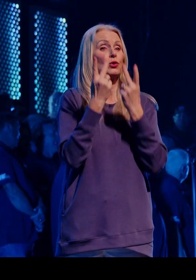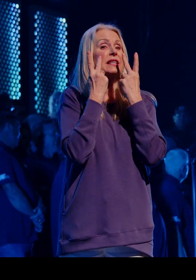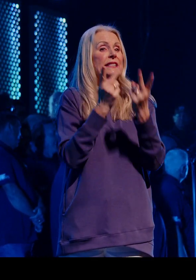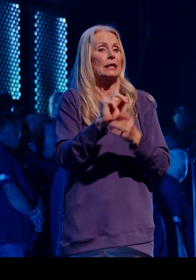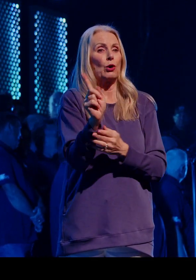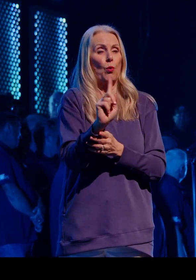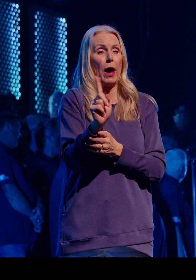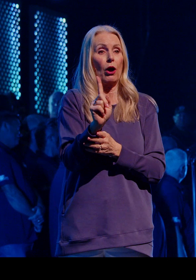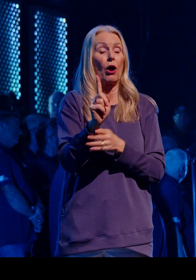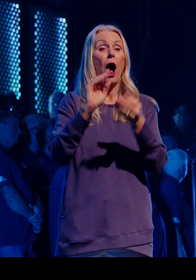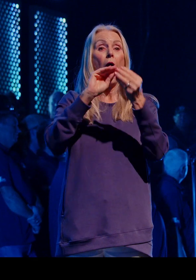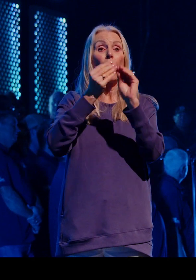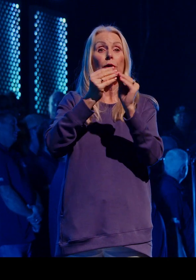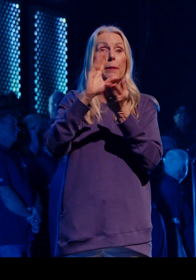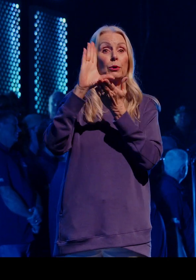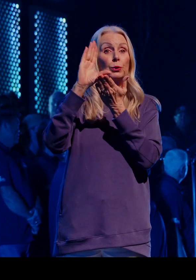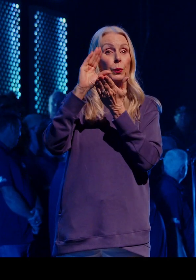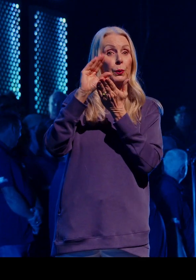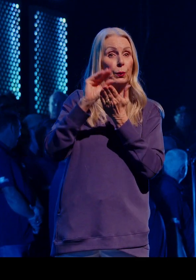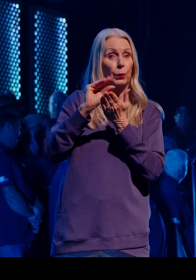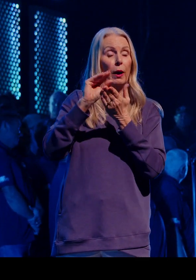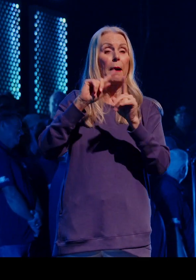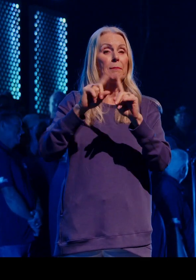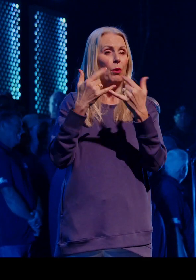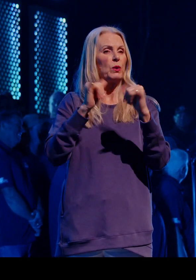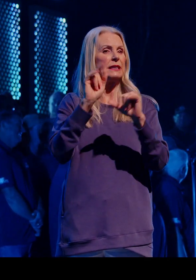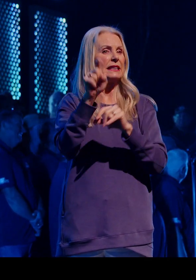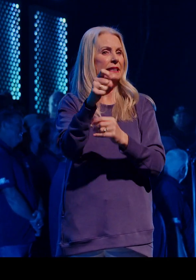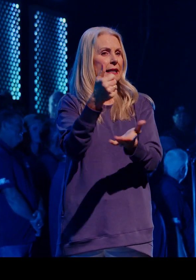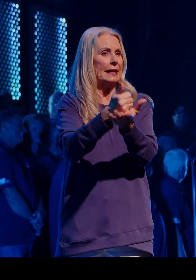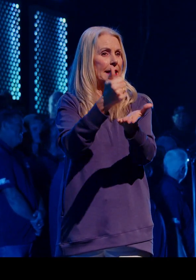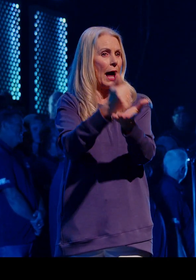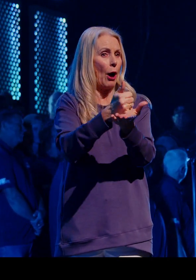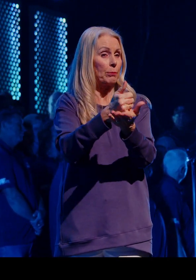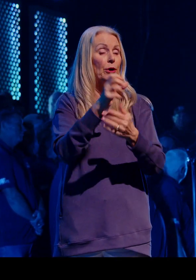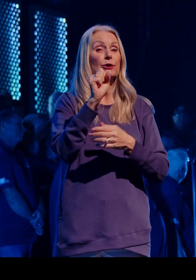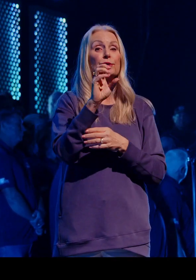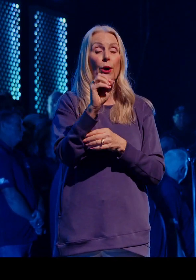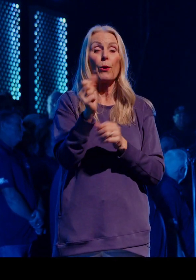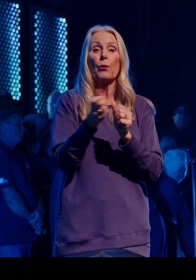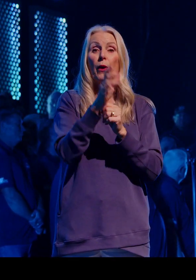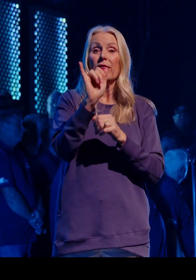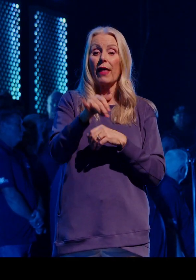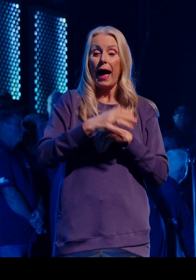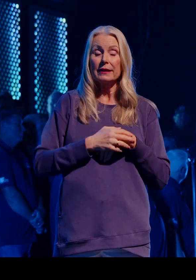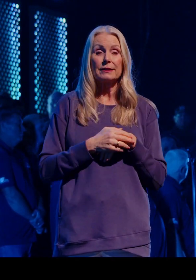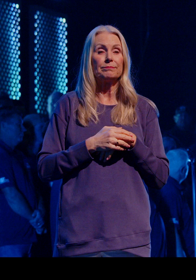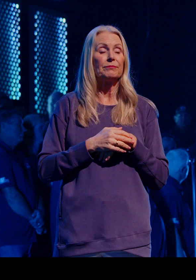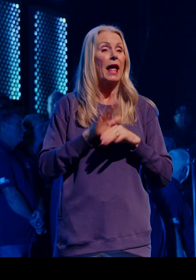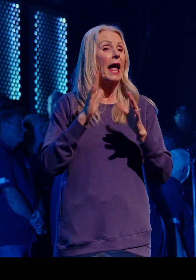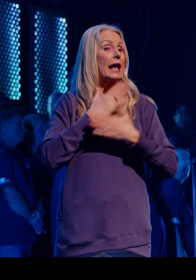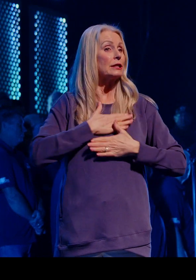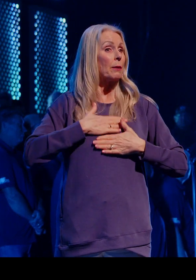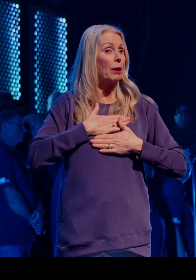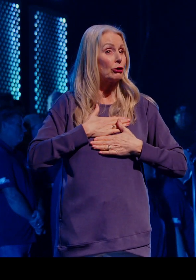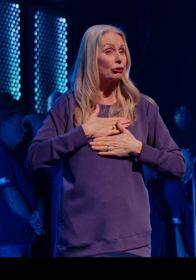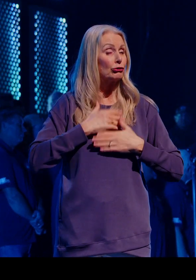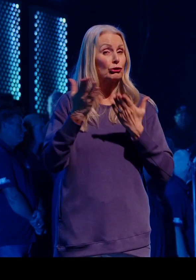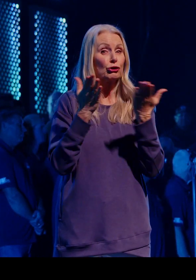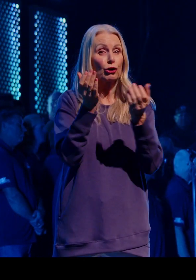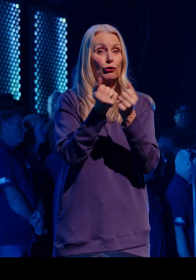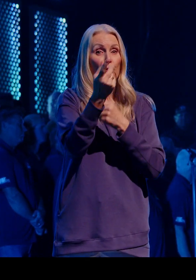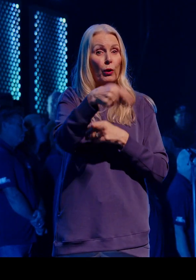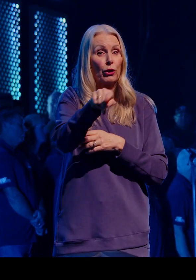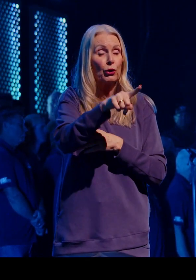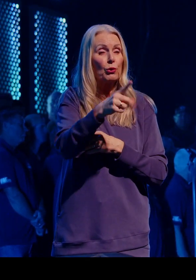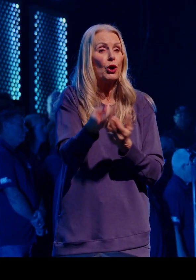there. The numbers have gone down, but we still need some help, all right? And so with that, it is a great pleasure that we get to serve with you this morning. Why don't we stand